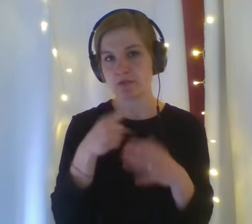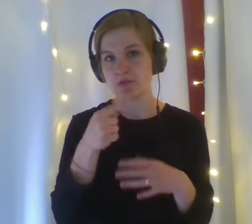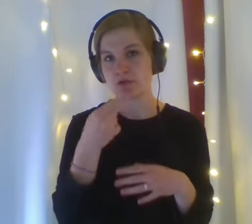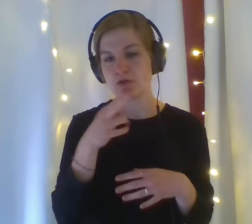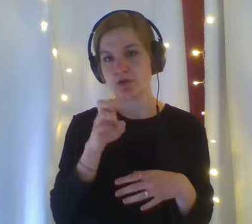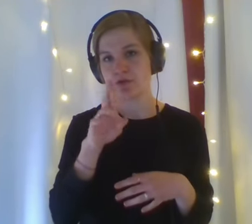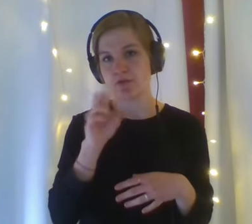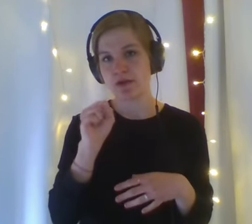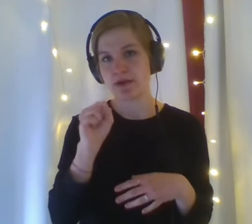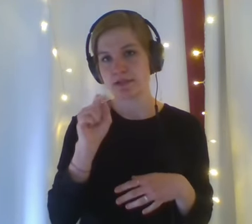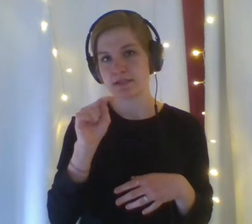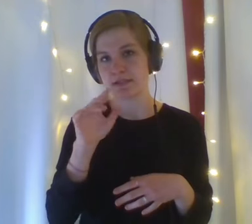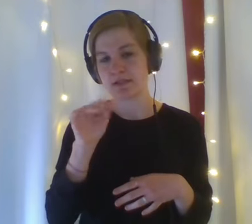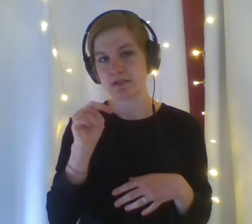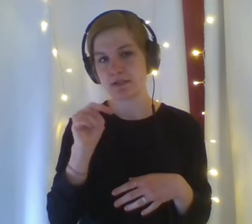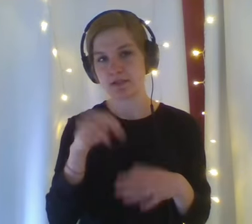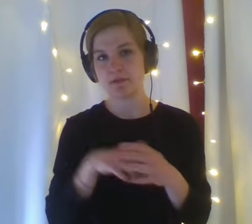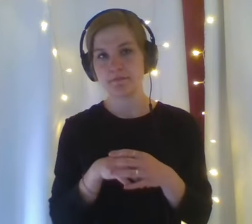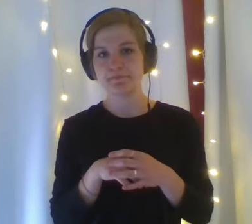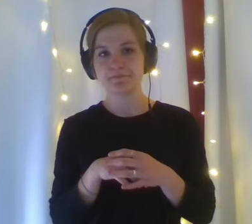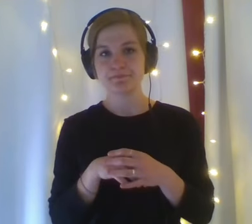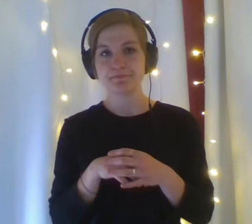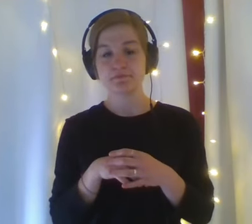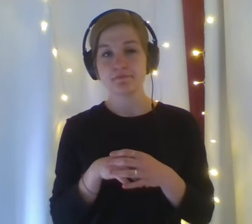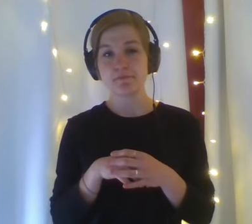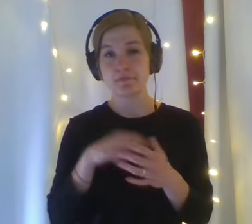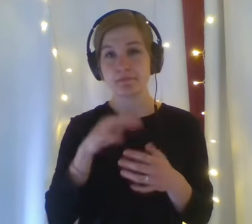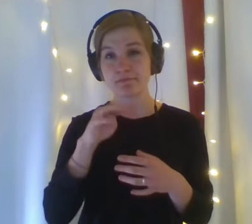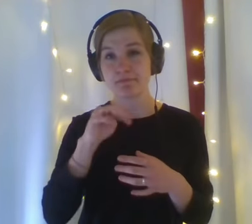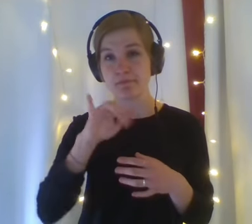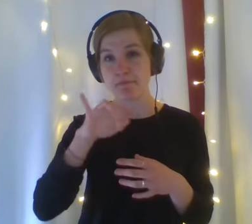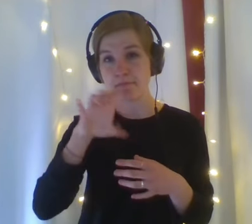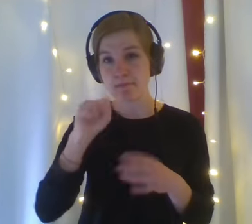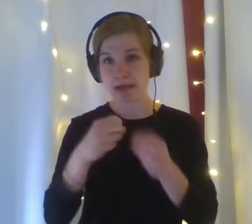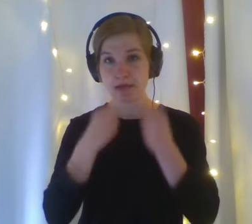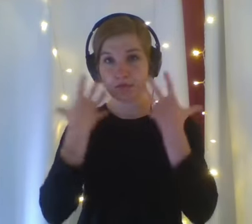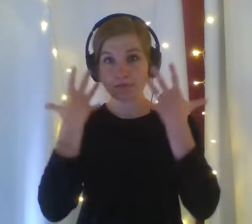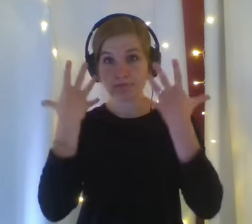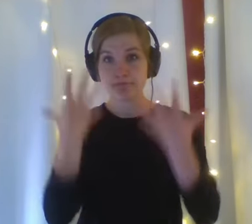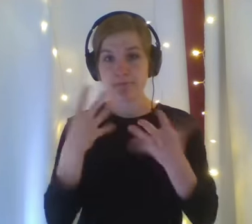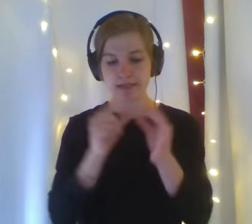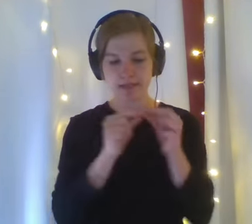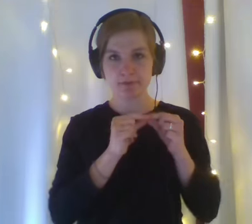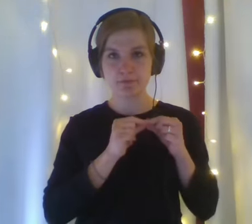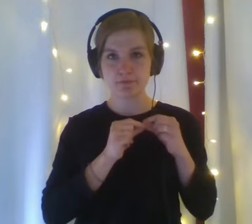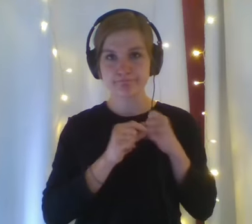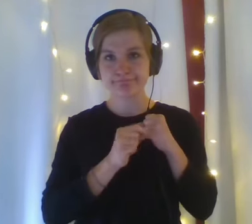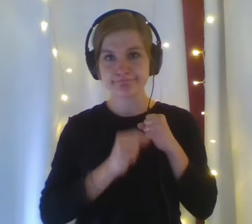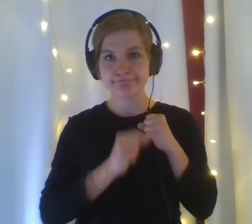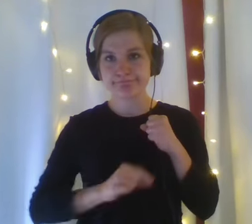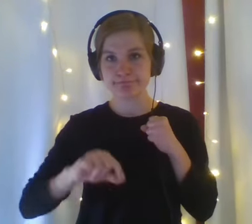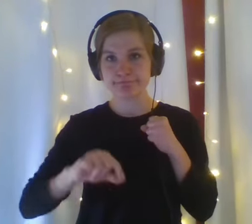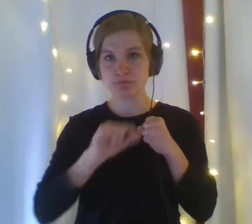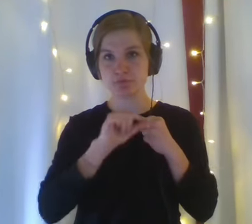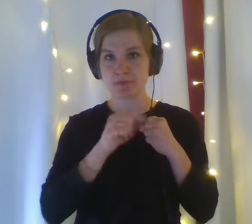heart, have a series, miles and miles actually, of tubes that carry blood both away from the heart and then eventually back